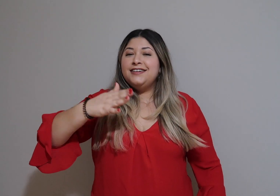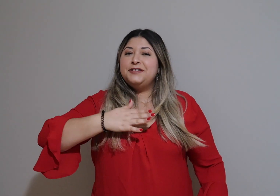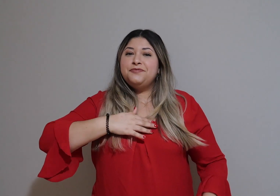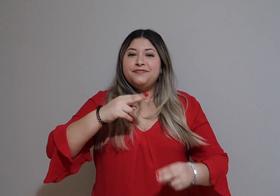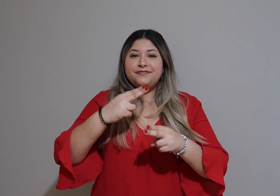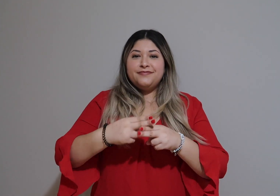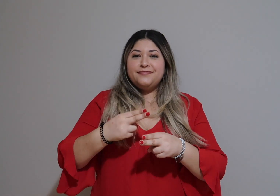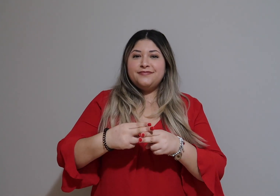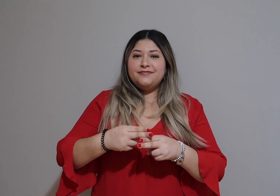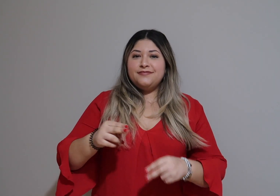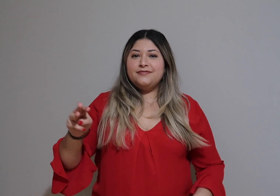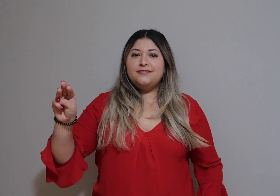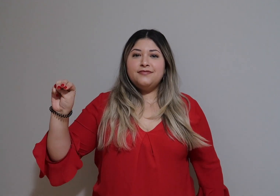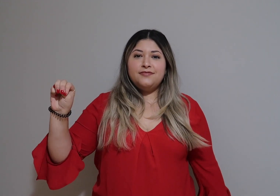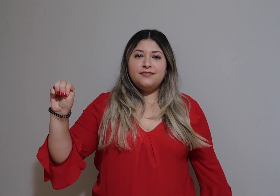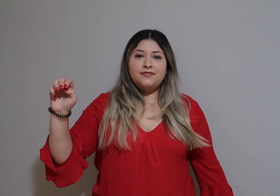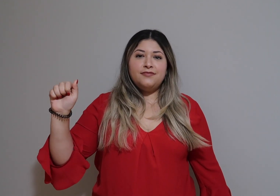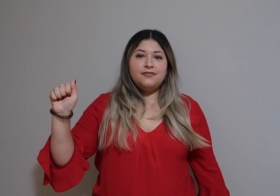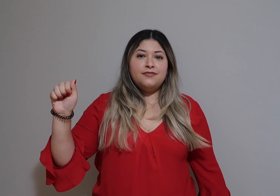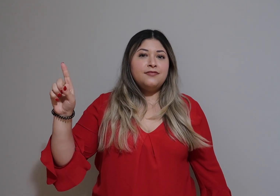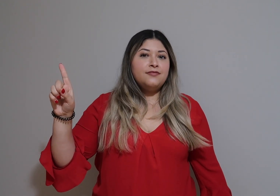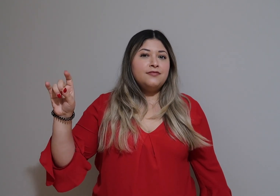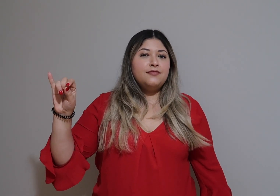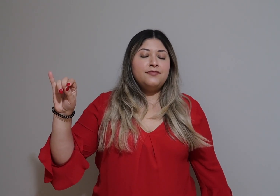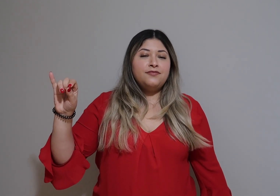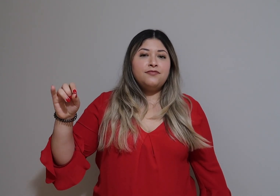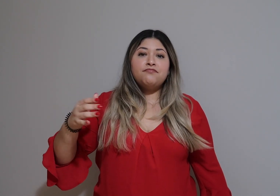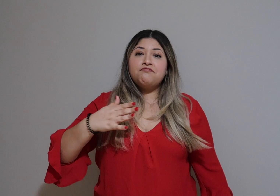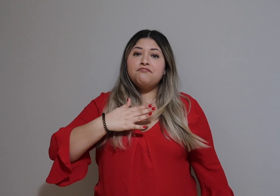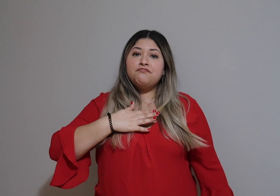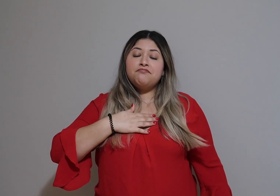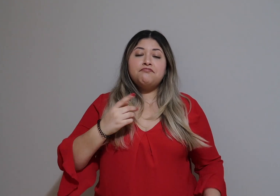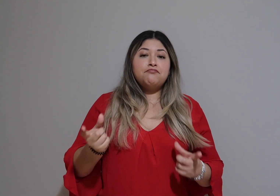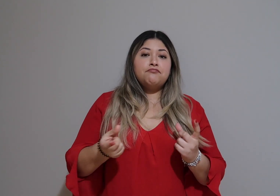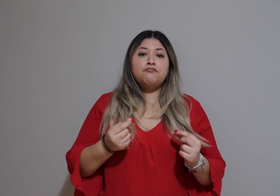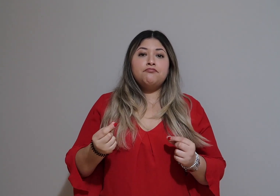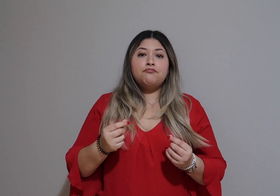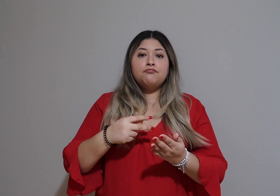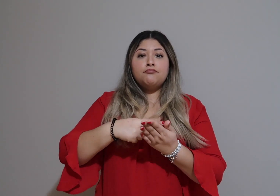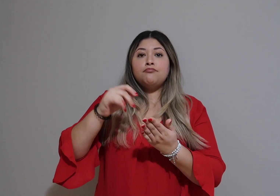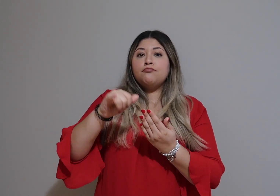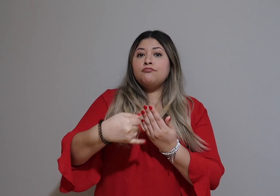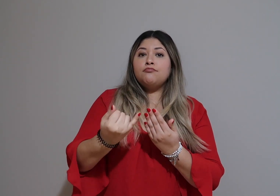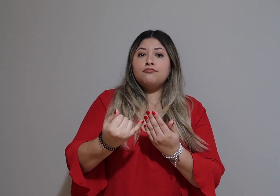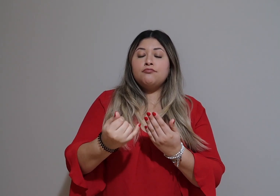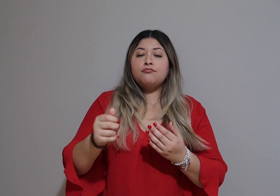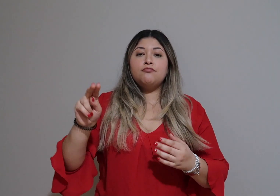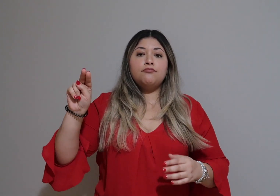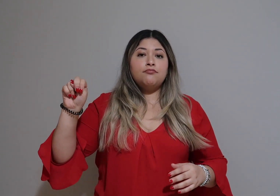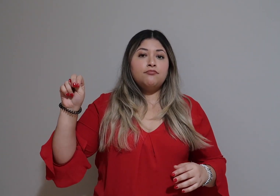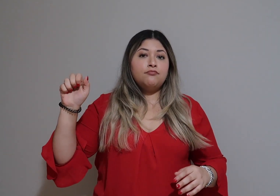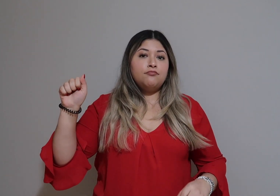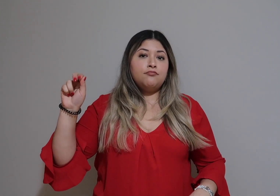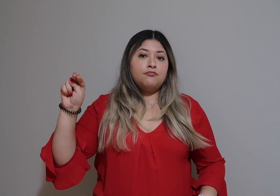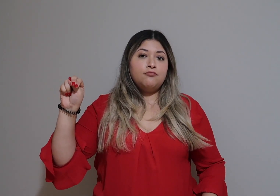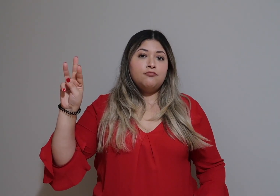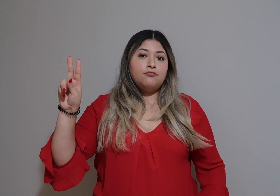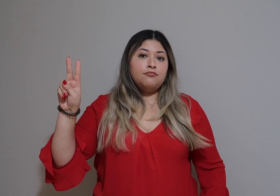Hey everyone, my name is Maddie. Today I decided to do my projects completely in sign language and also